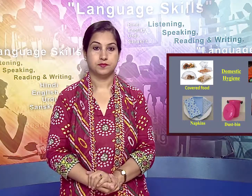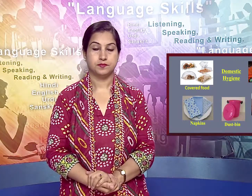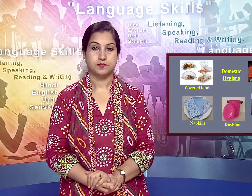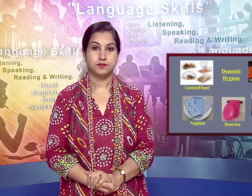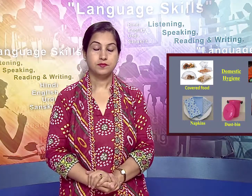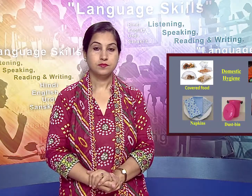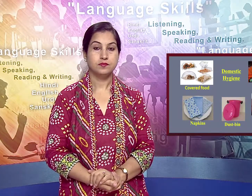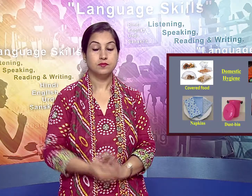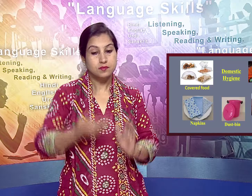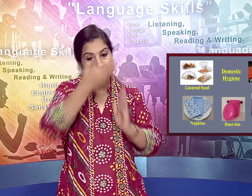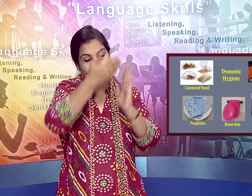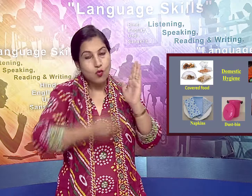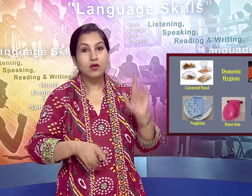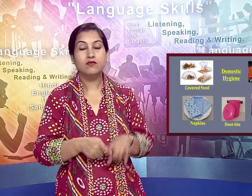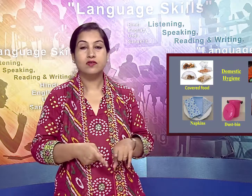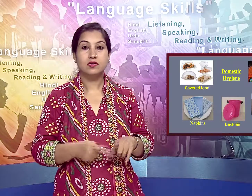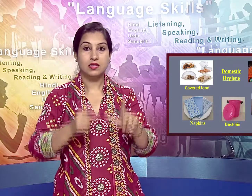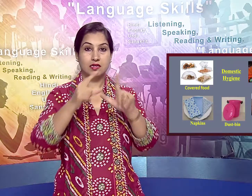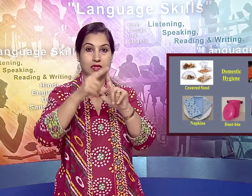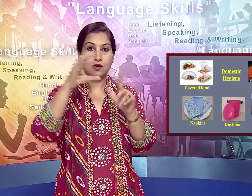All this comes in domestic hygiene.